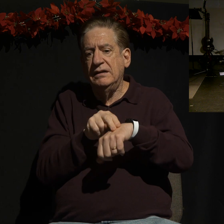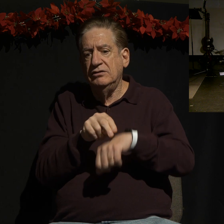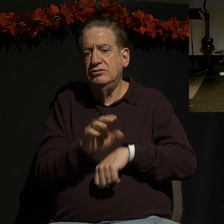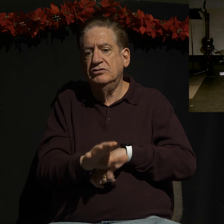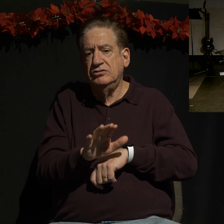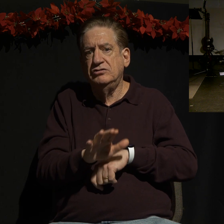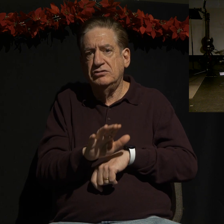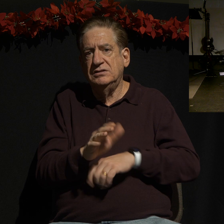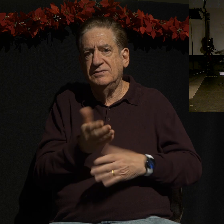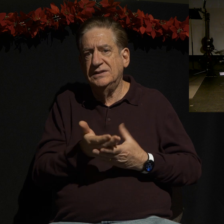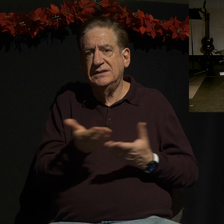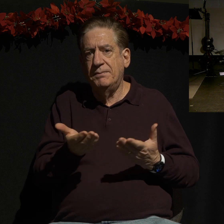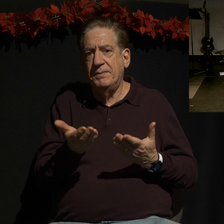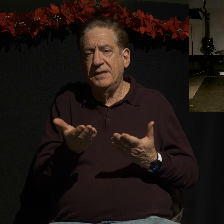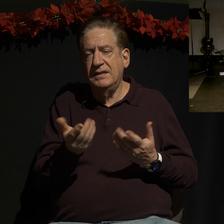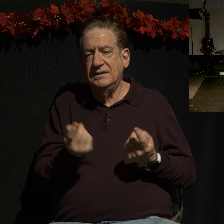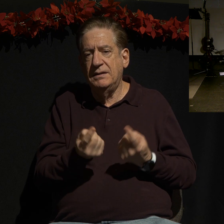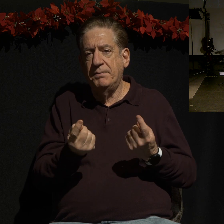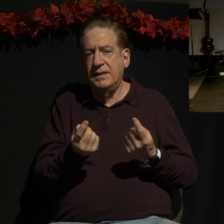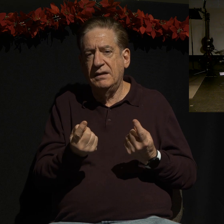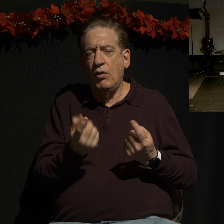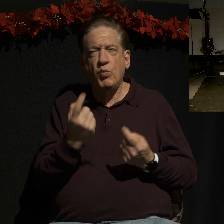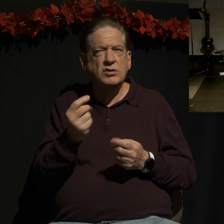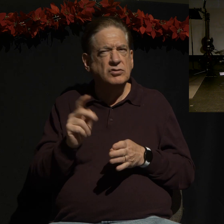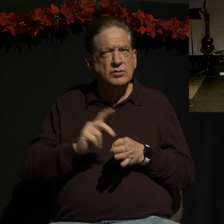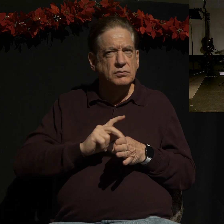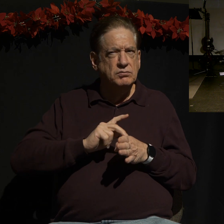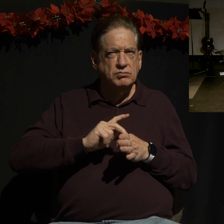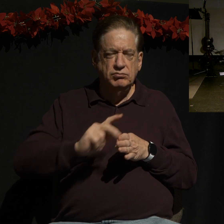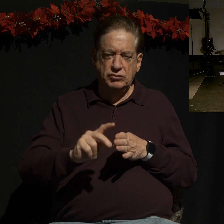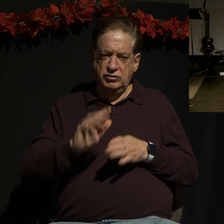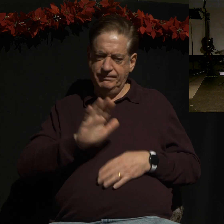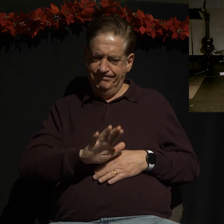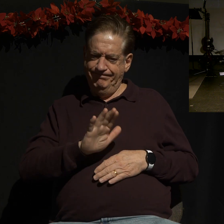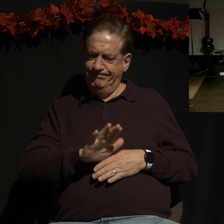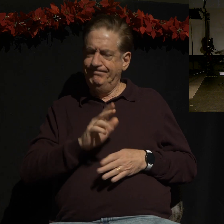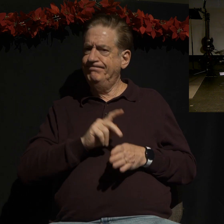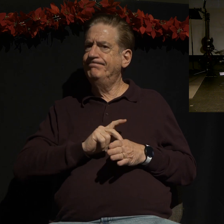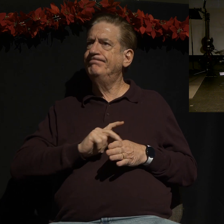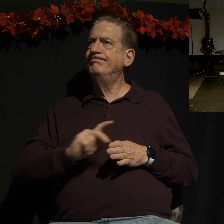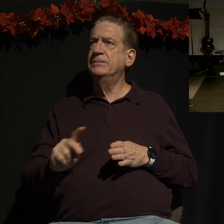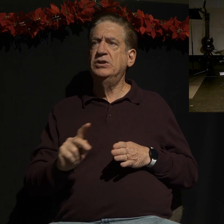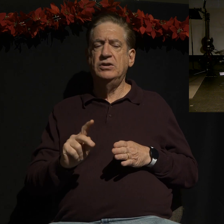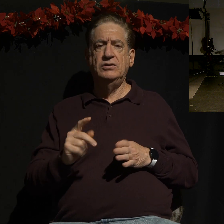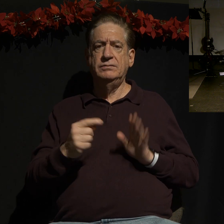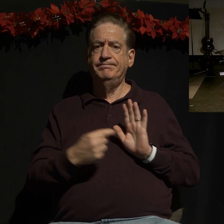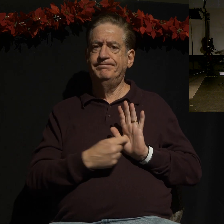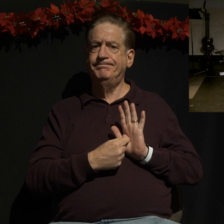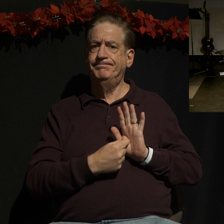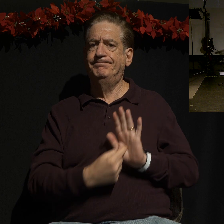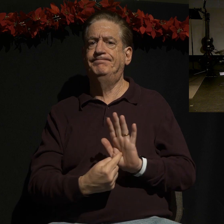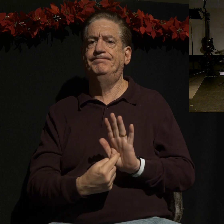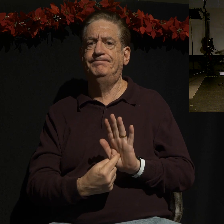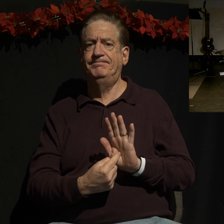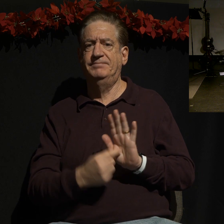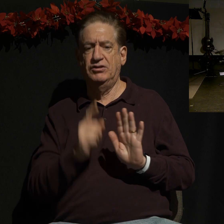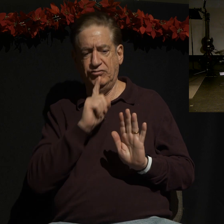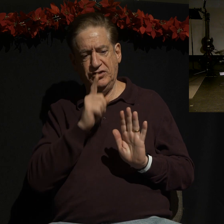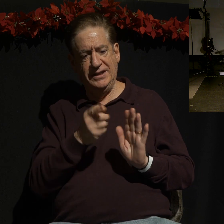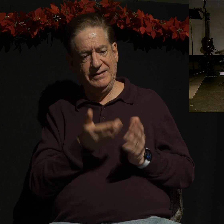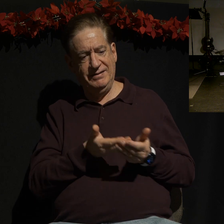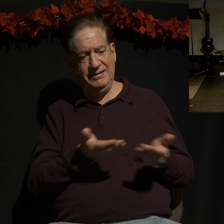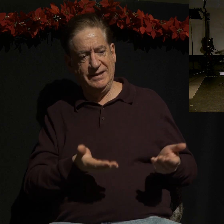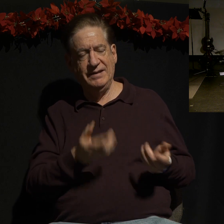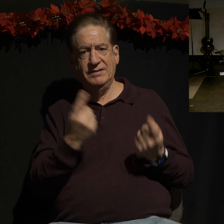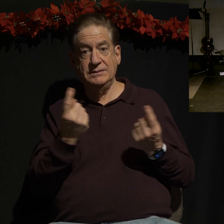What's the pure and real thing of something. So if I